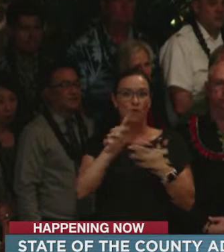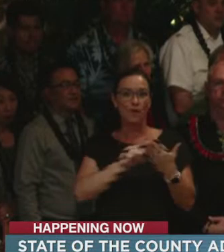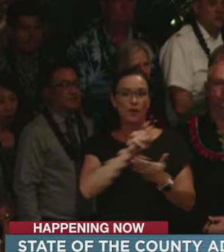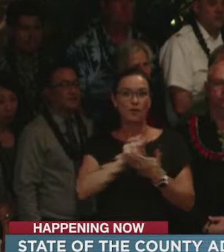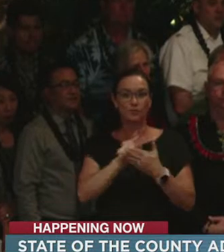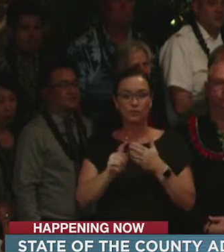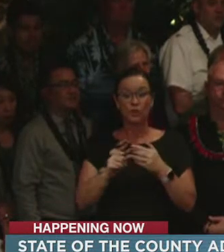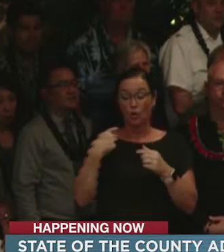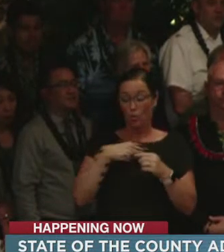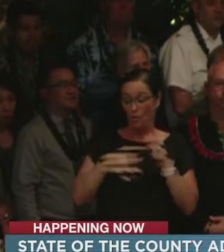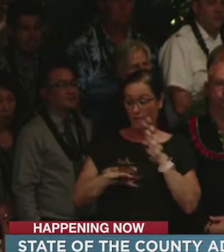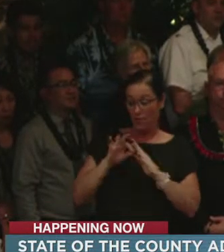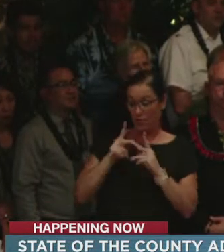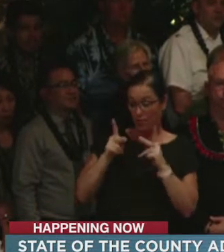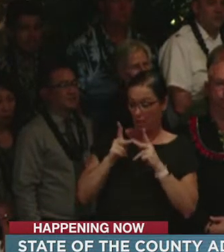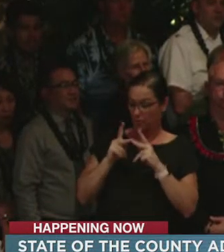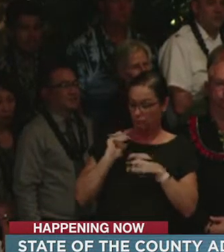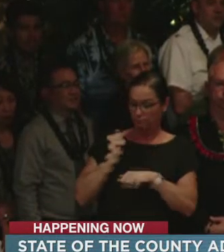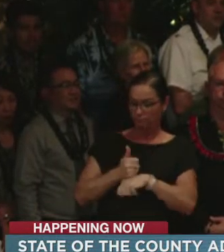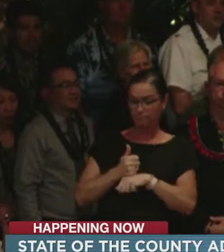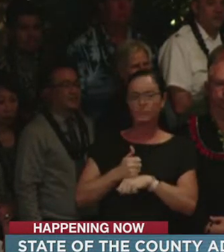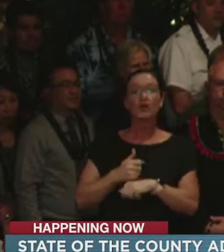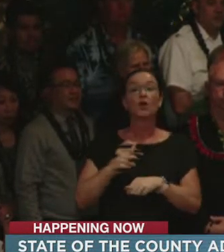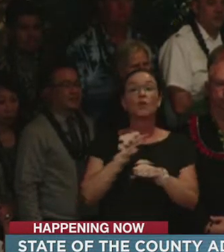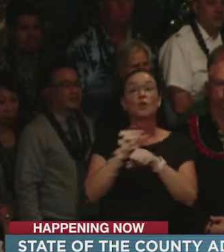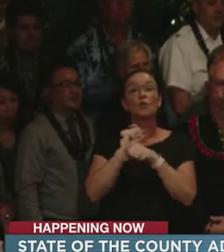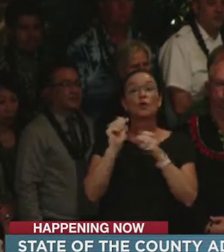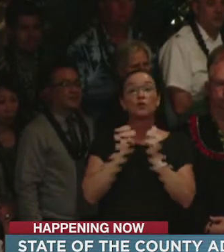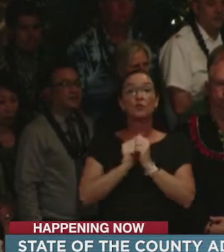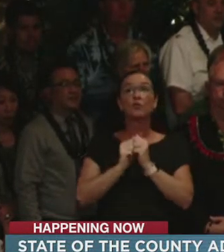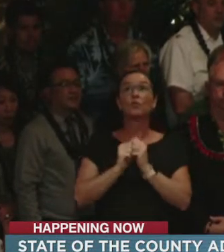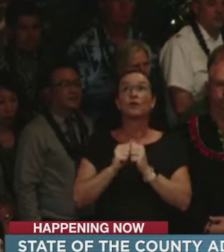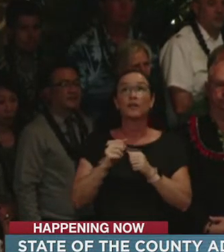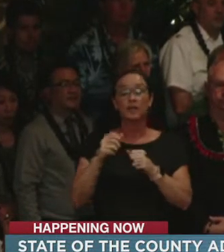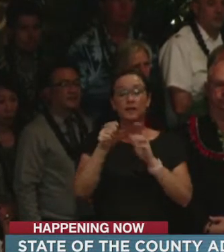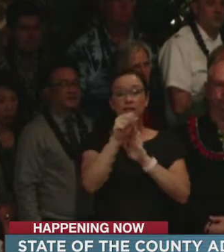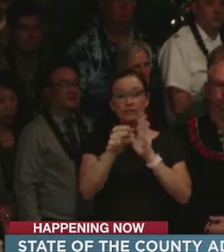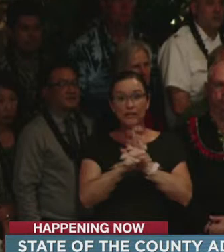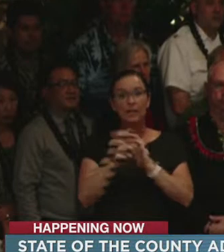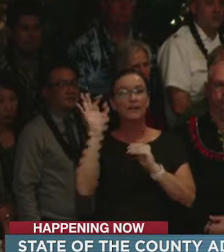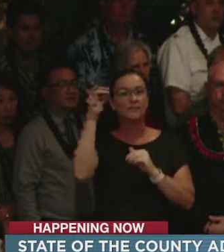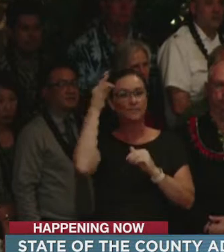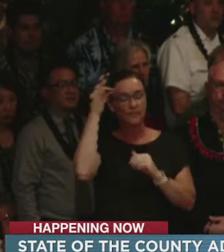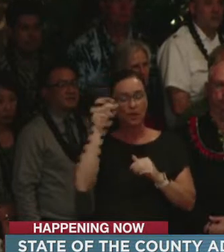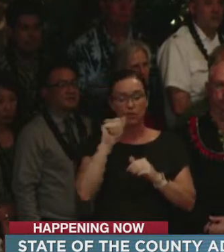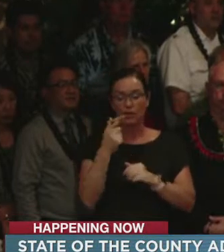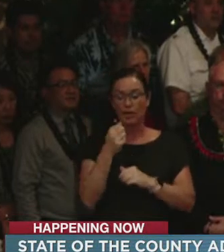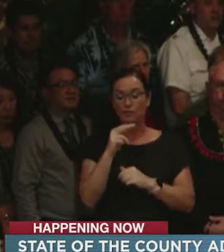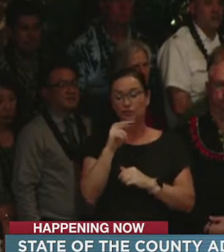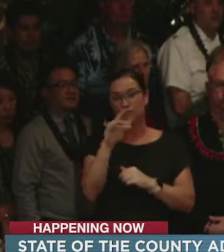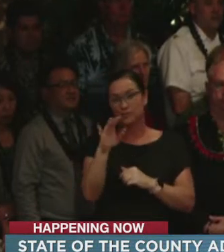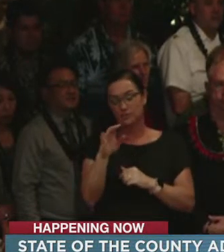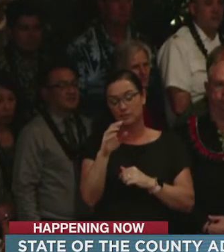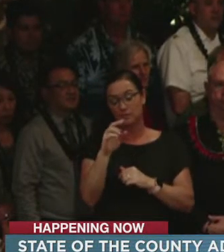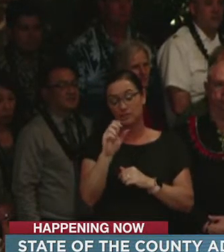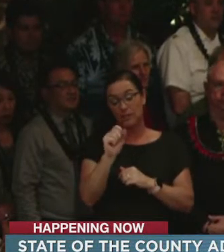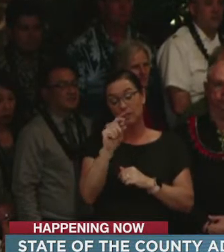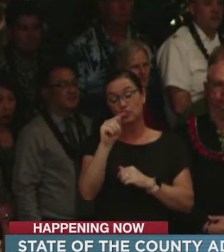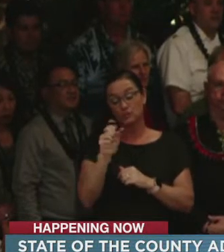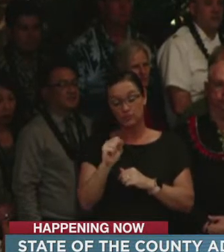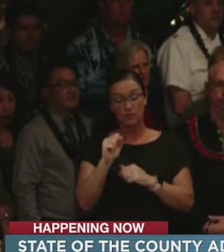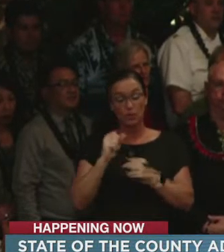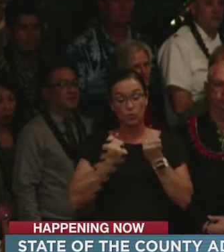place. We worked collaboratively with multiple state and federal agencies who quickly acted to support our efforts with